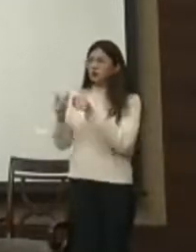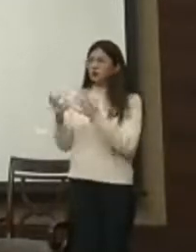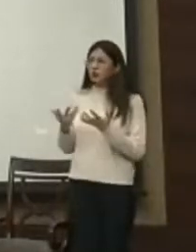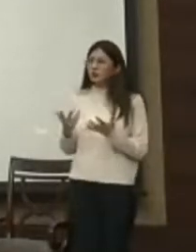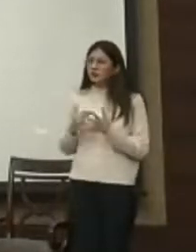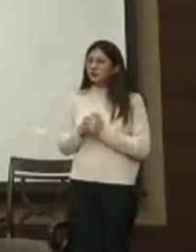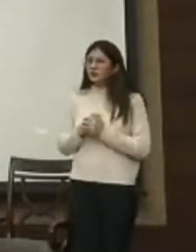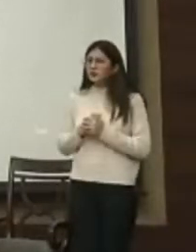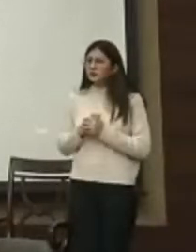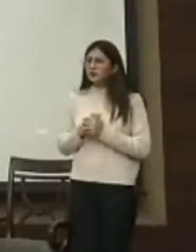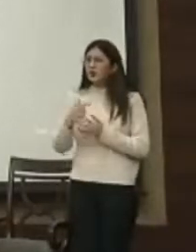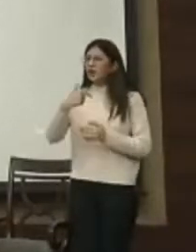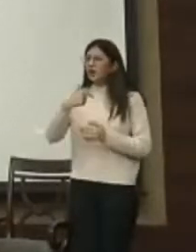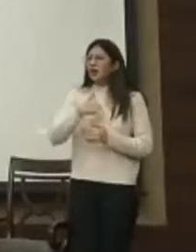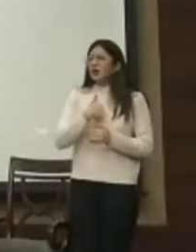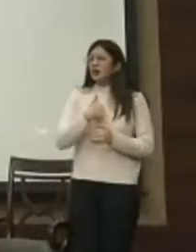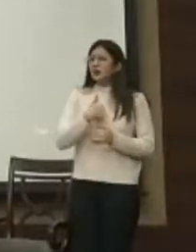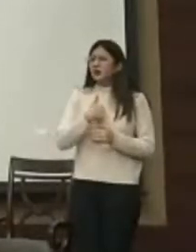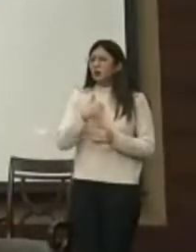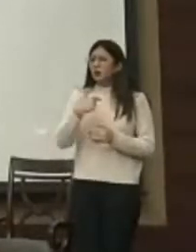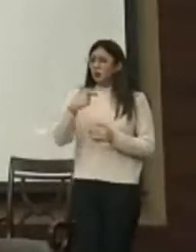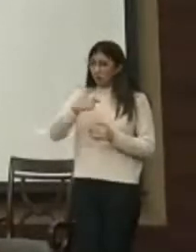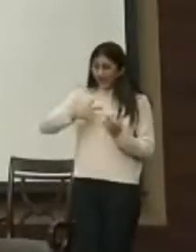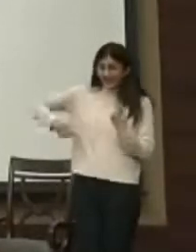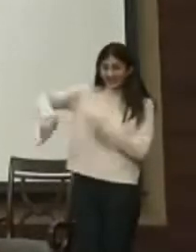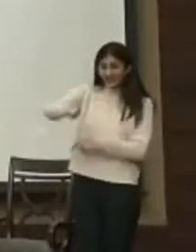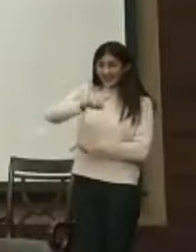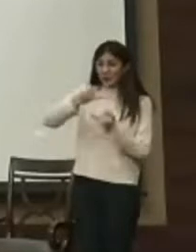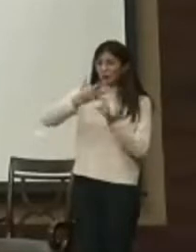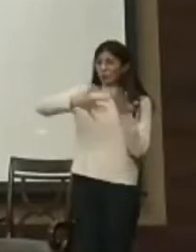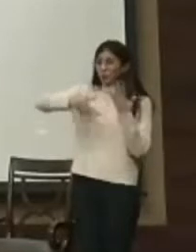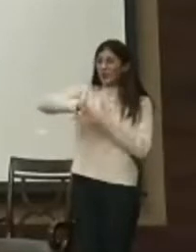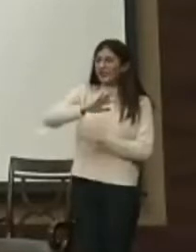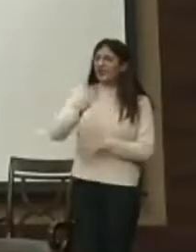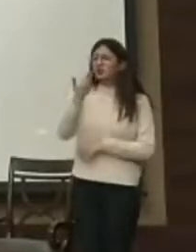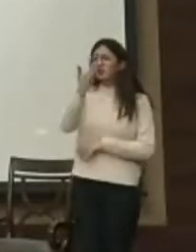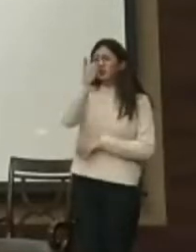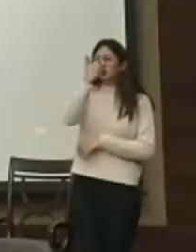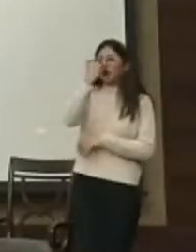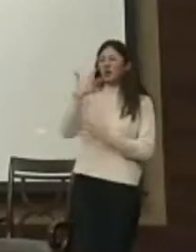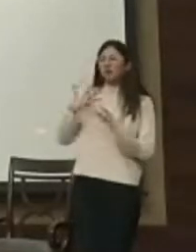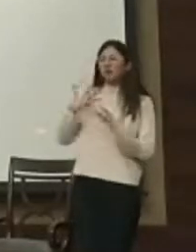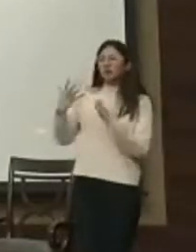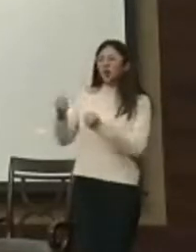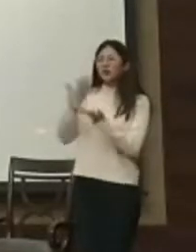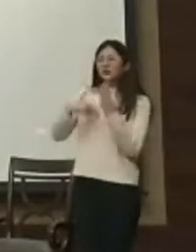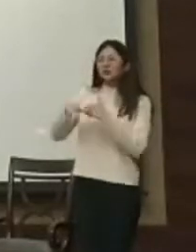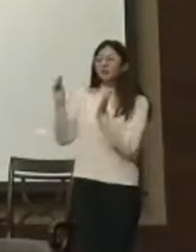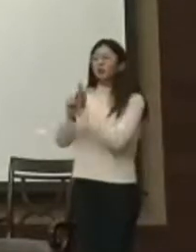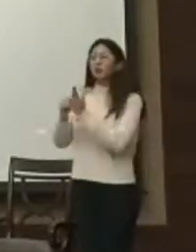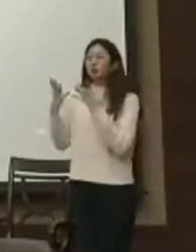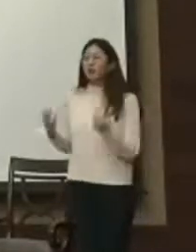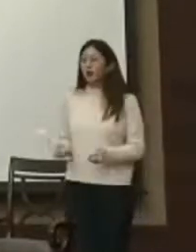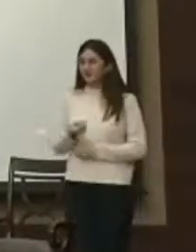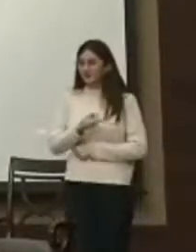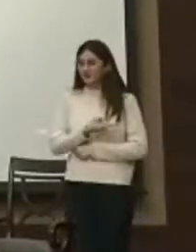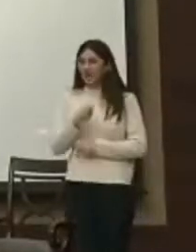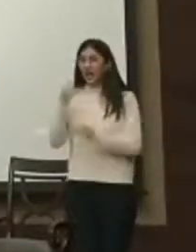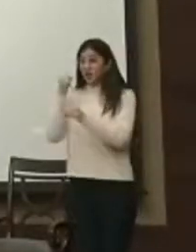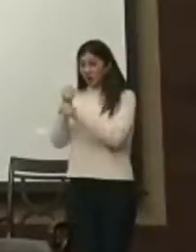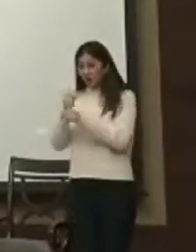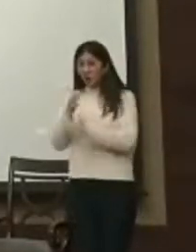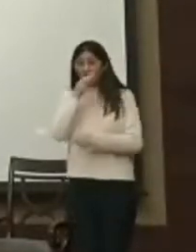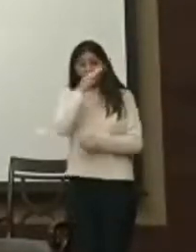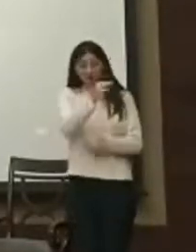we are very shy at including, we as a society, it's not that the government or any, we are very shy at revealing this. We are therefore, as